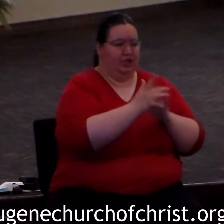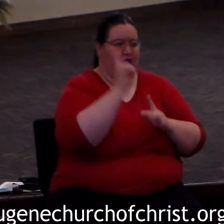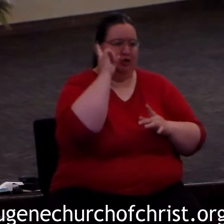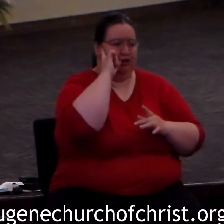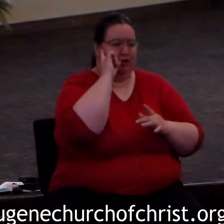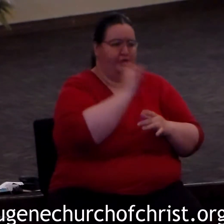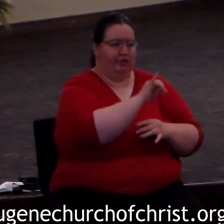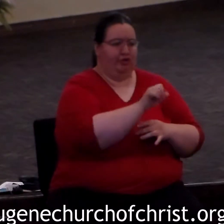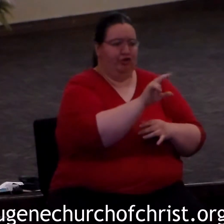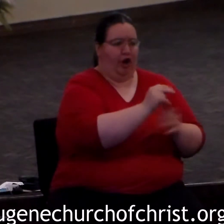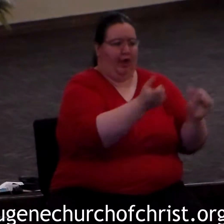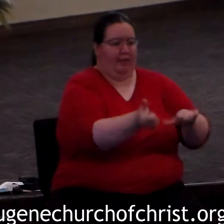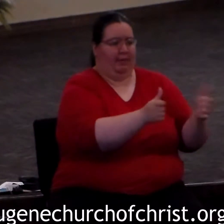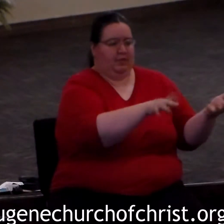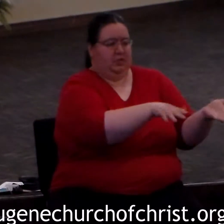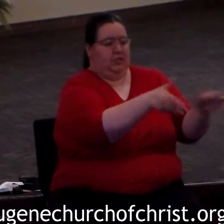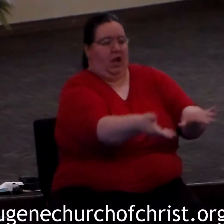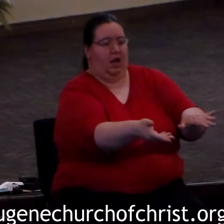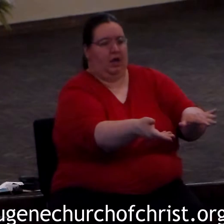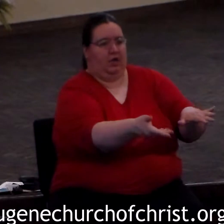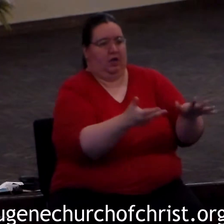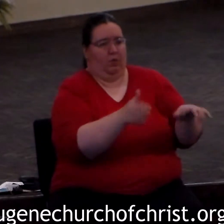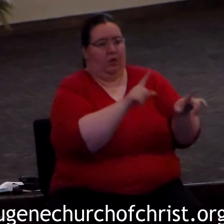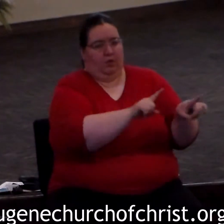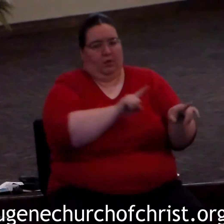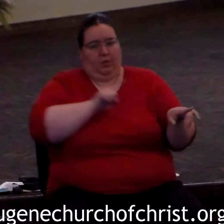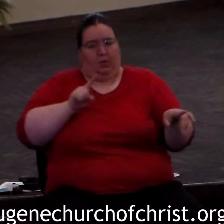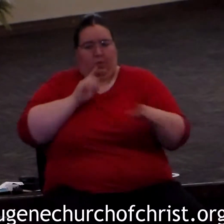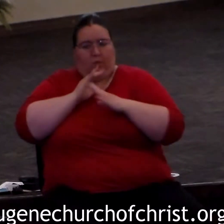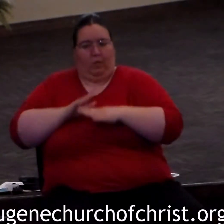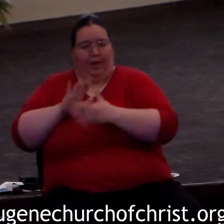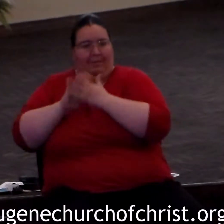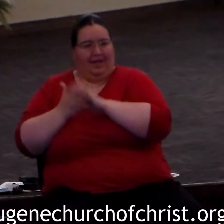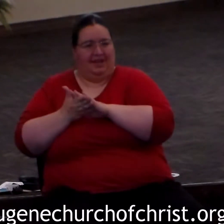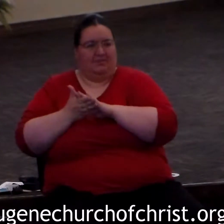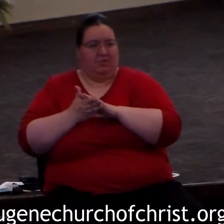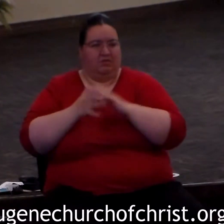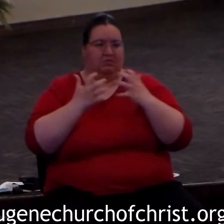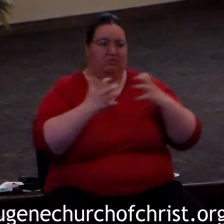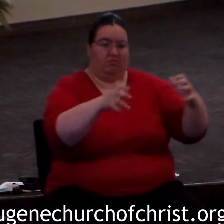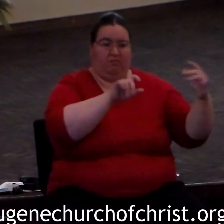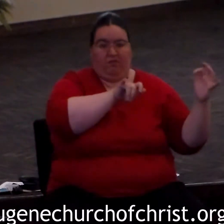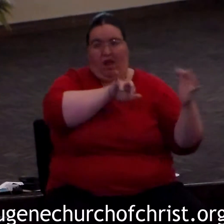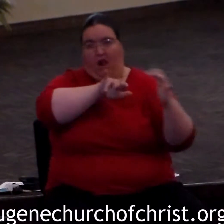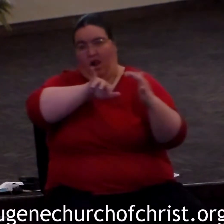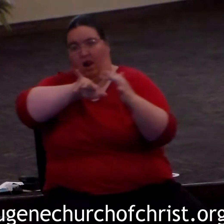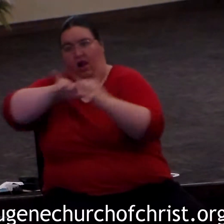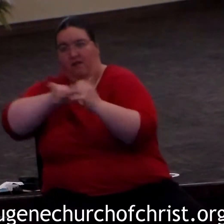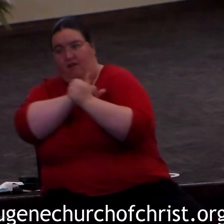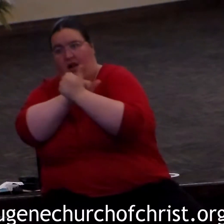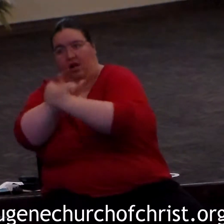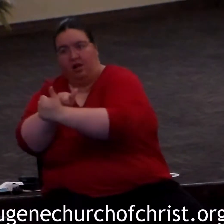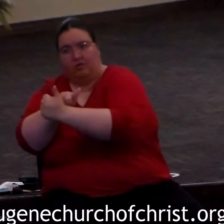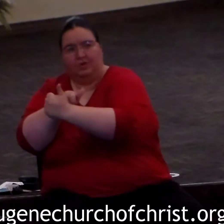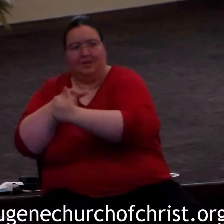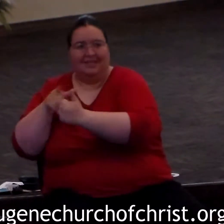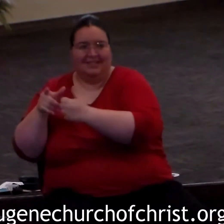yet everyone else did not have quiet place in mind. And so the crowd follows him, and they have needs and wants, and he ends up feeding those 5,000 people in